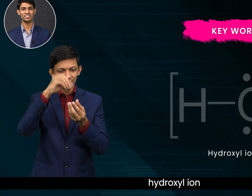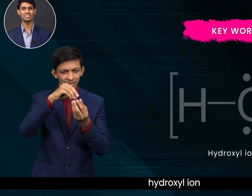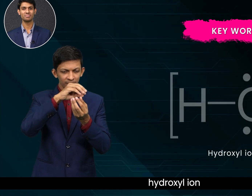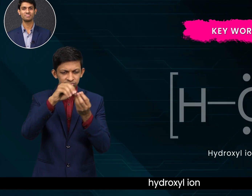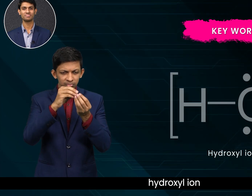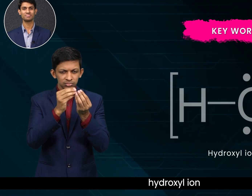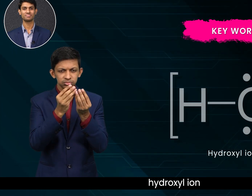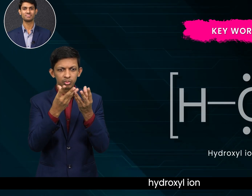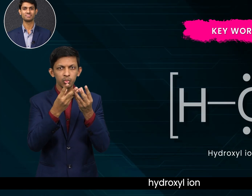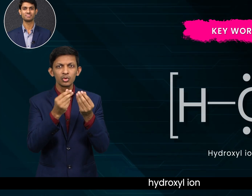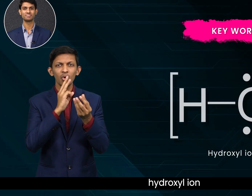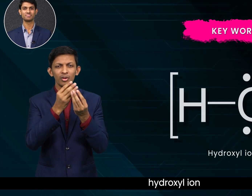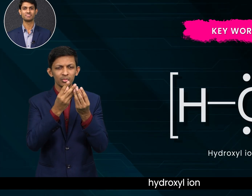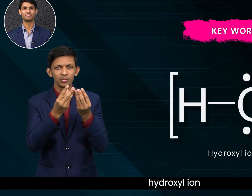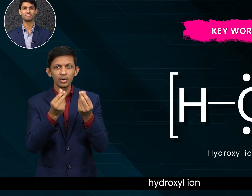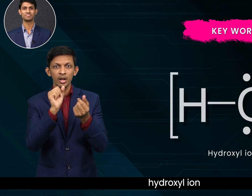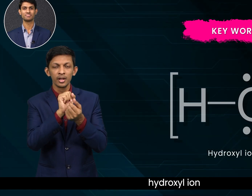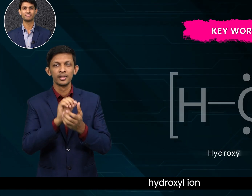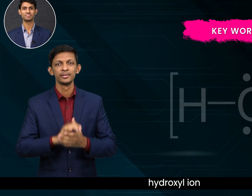hydroxyl ion,